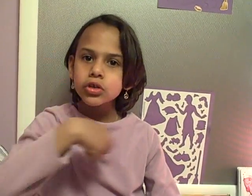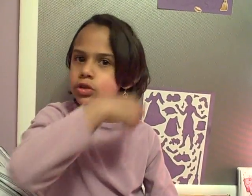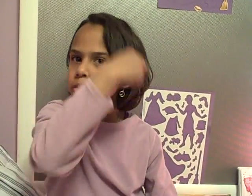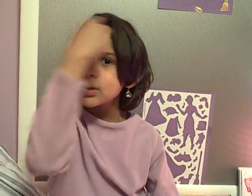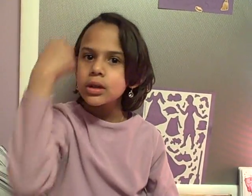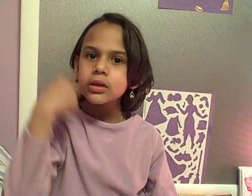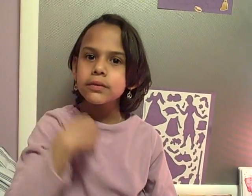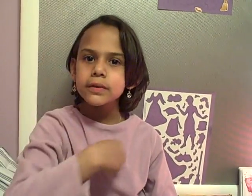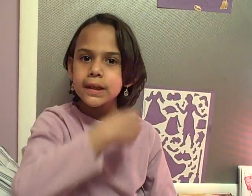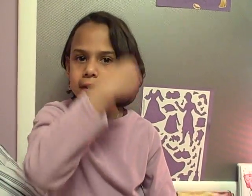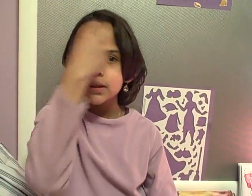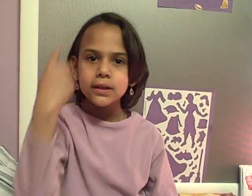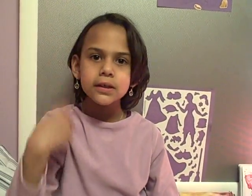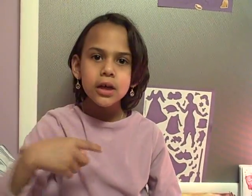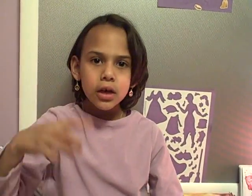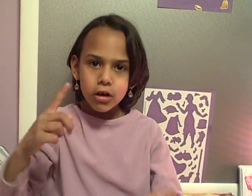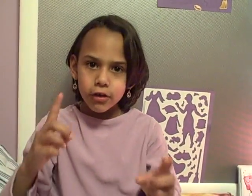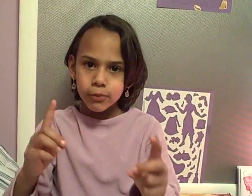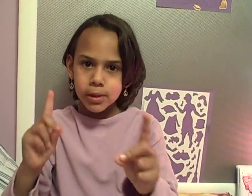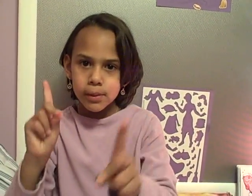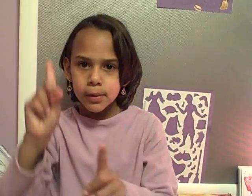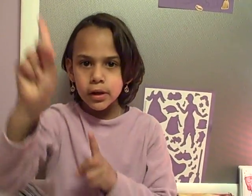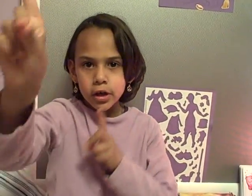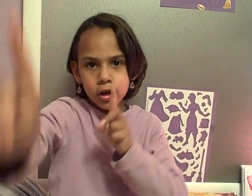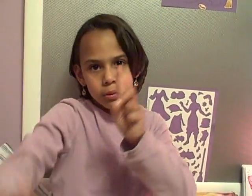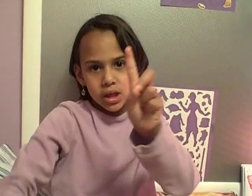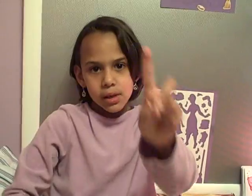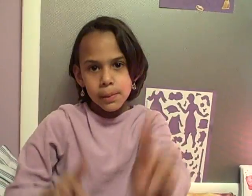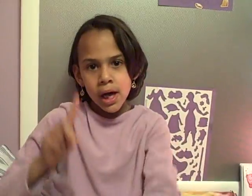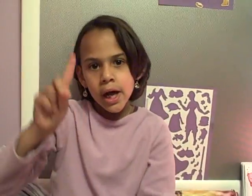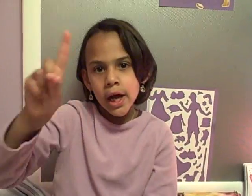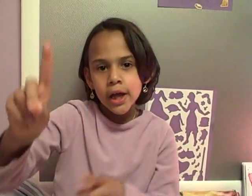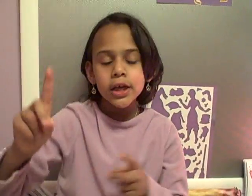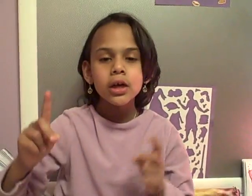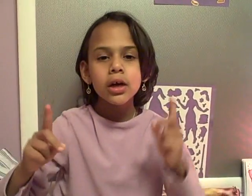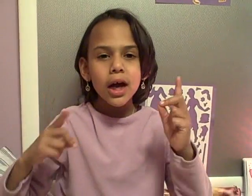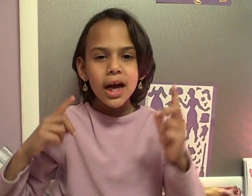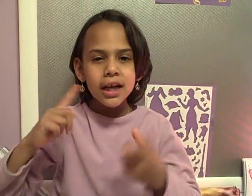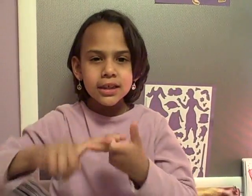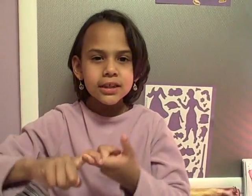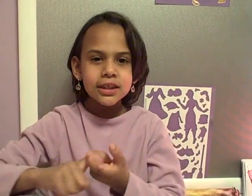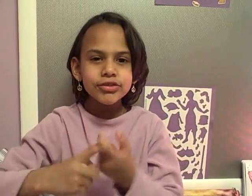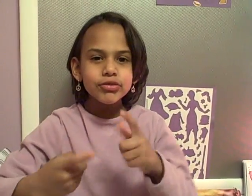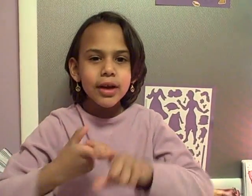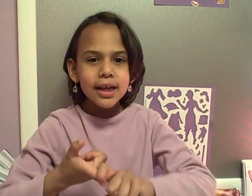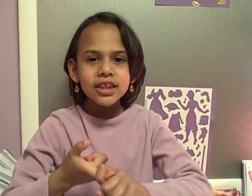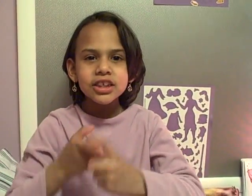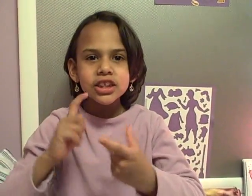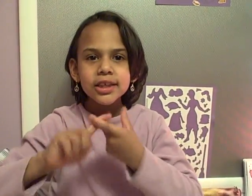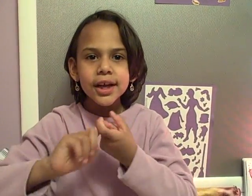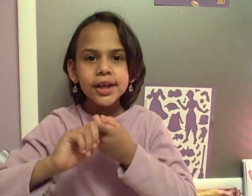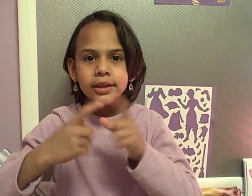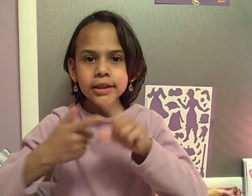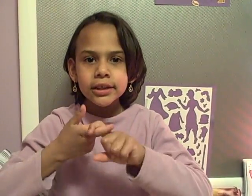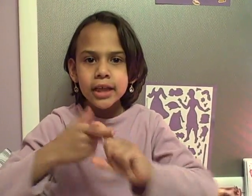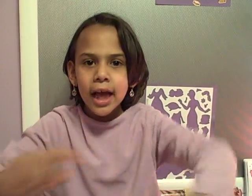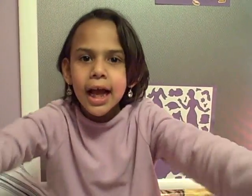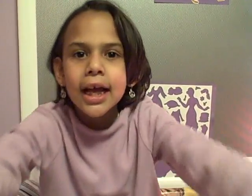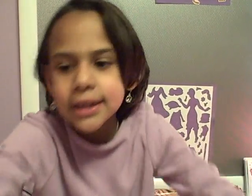also on the faces of people going by. I see friends shaking